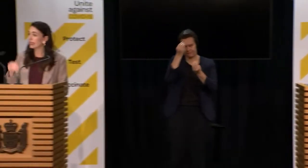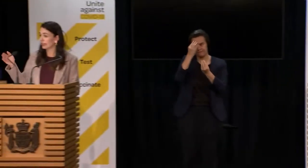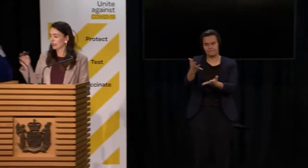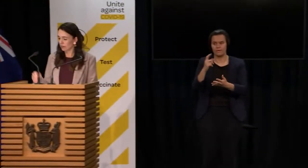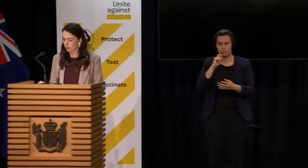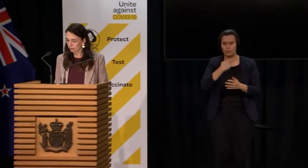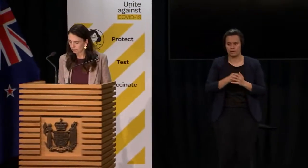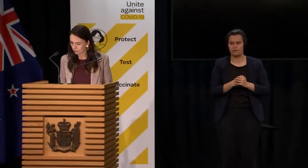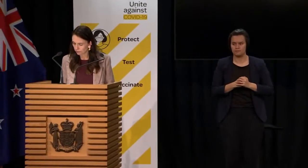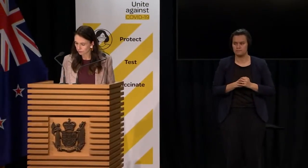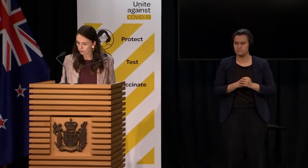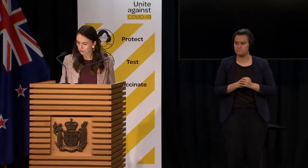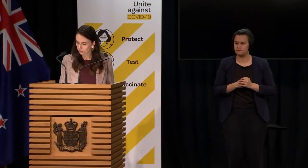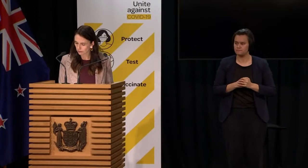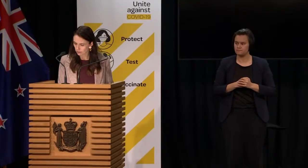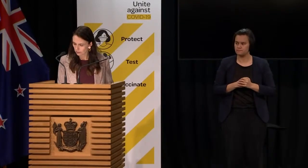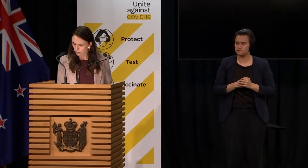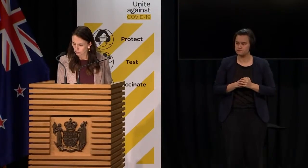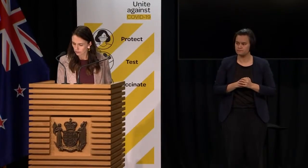Yes.